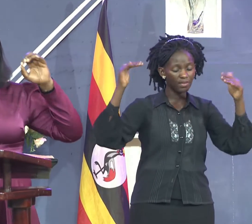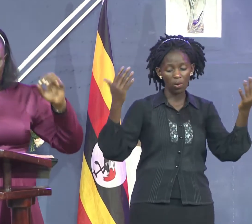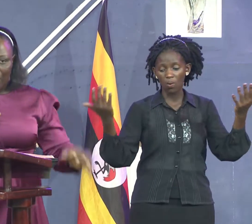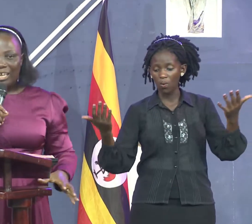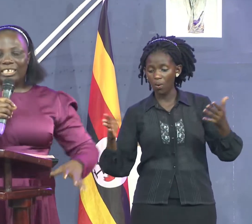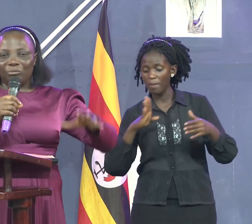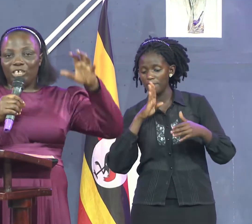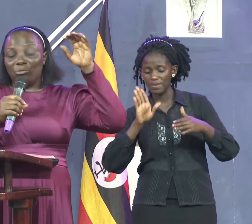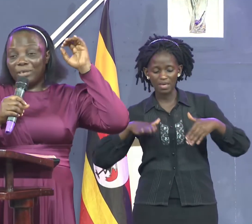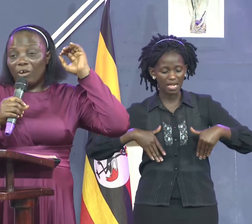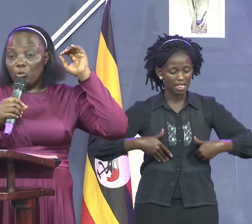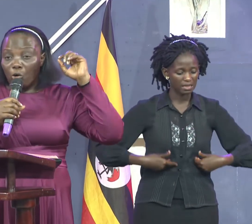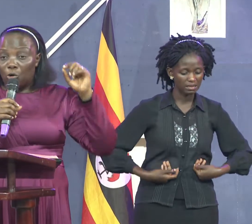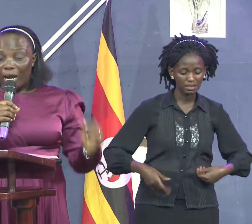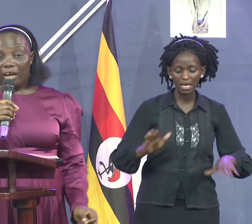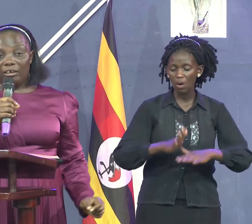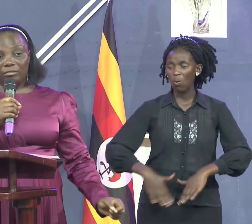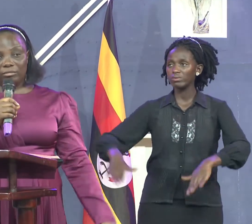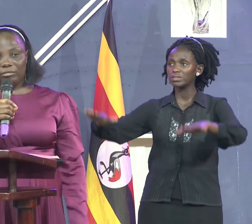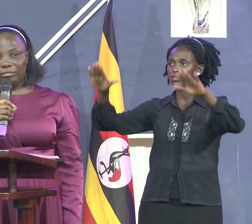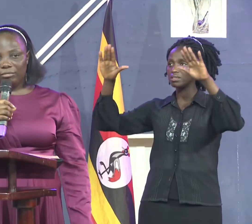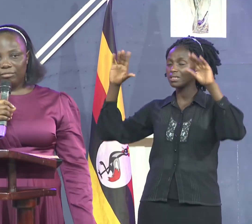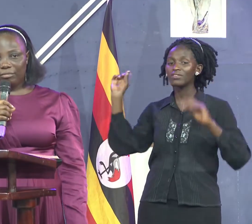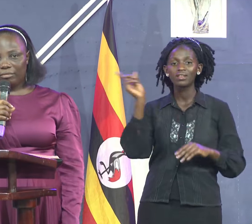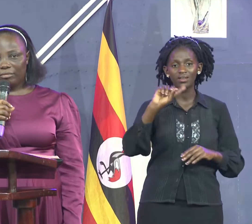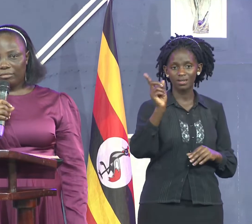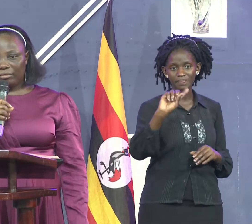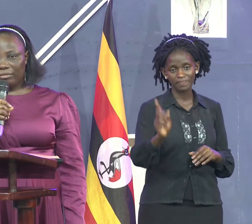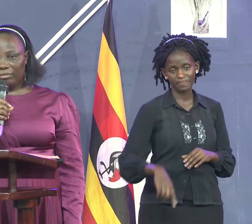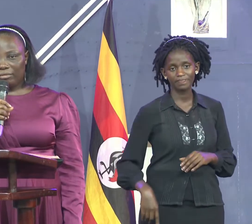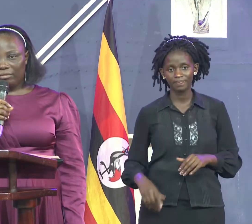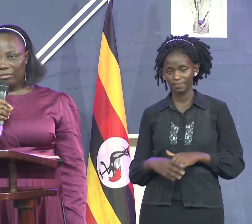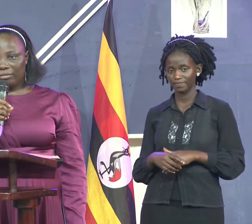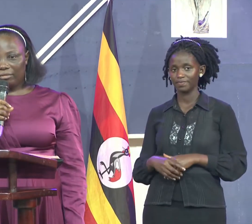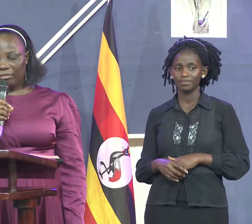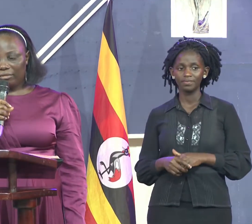ya kunafua, temuli mubi ya kukowa. There are no matters of wearing